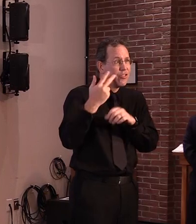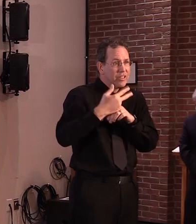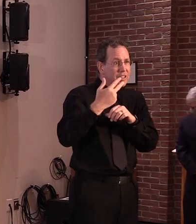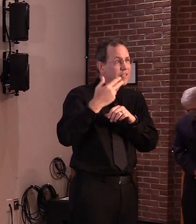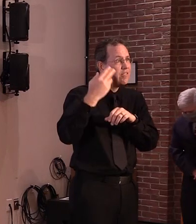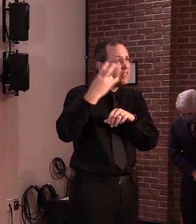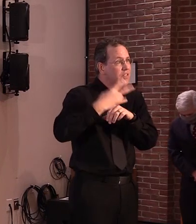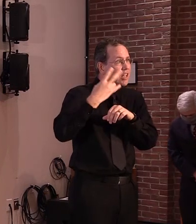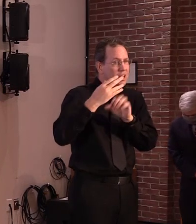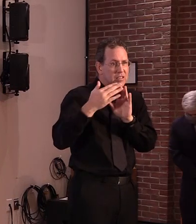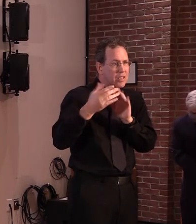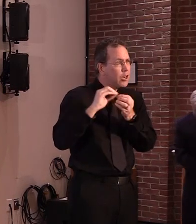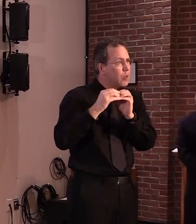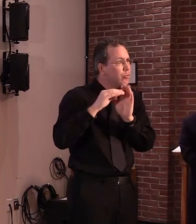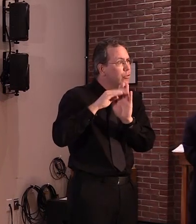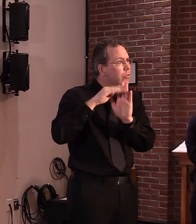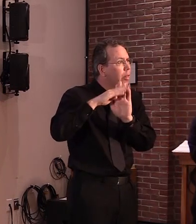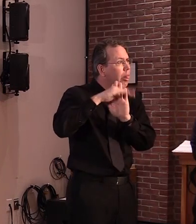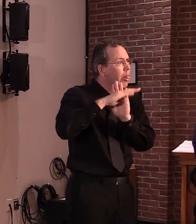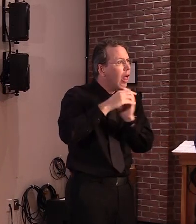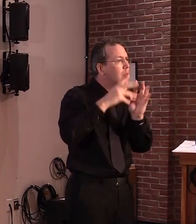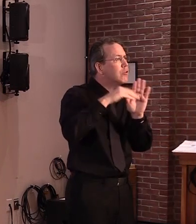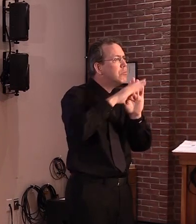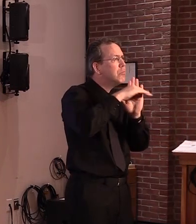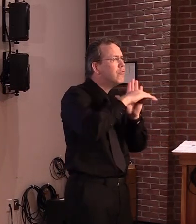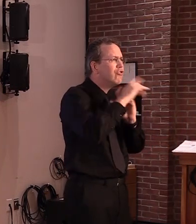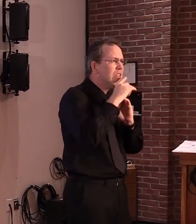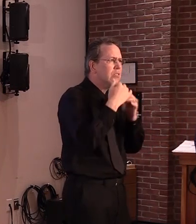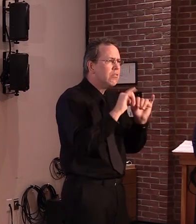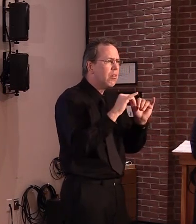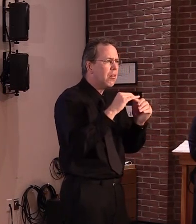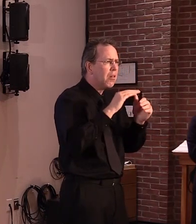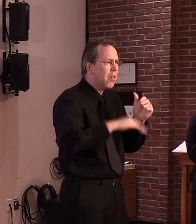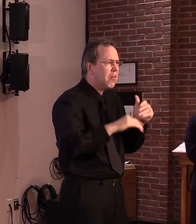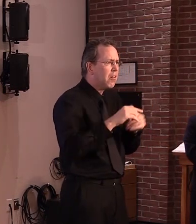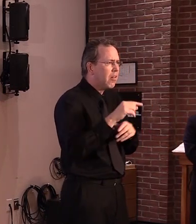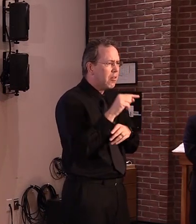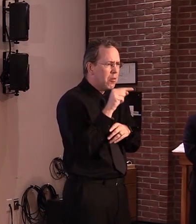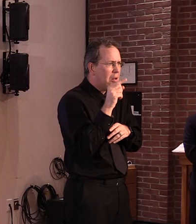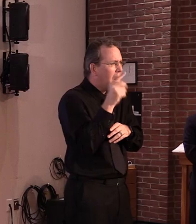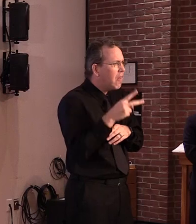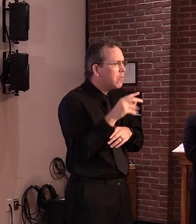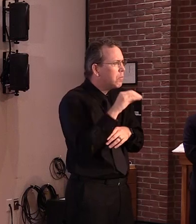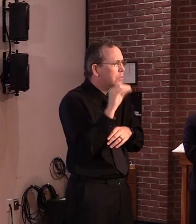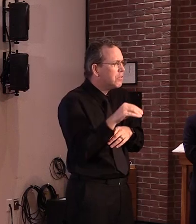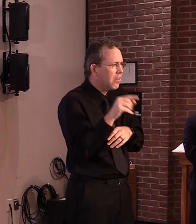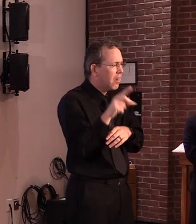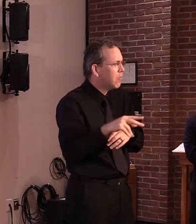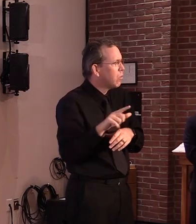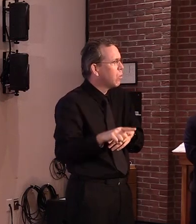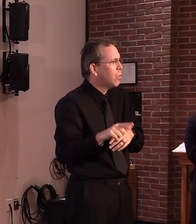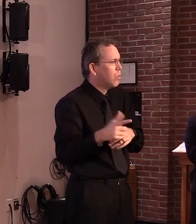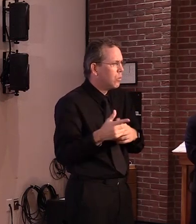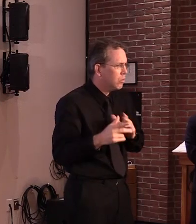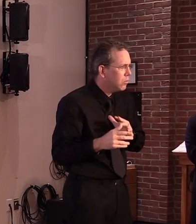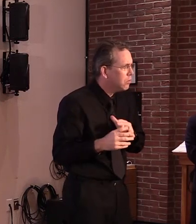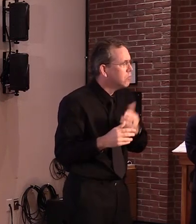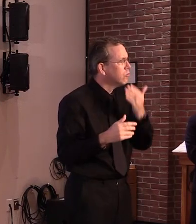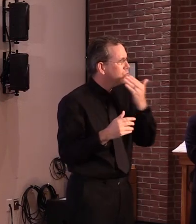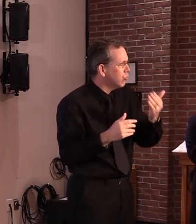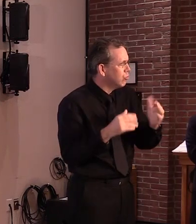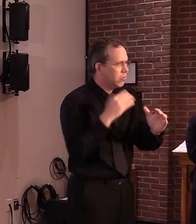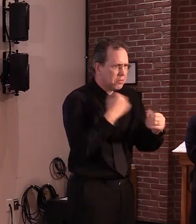are holding steady at below 0.5%. This metric is also well below the guardrail of sustained viral